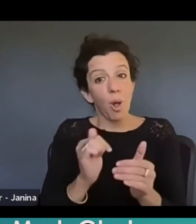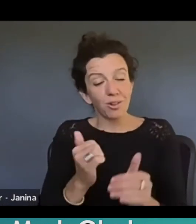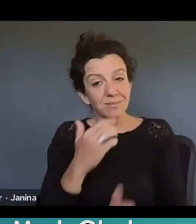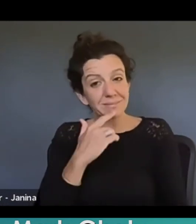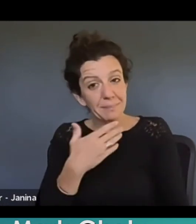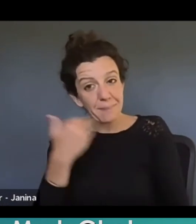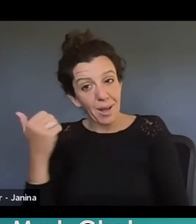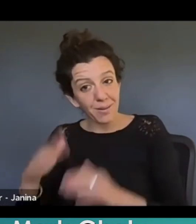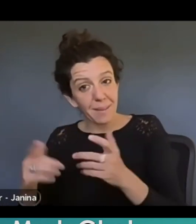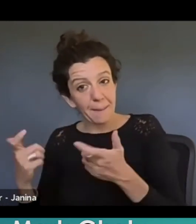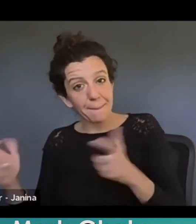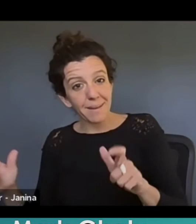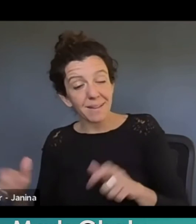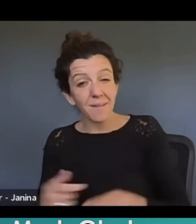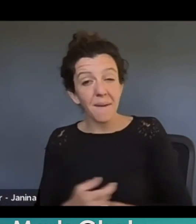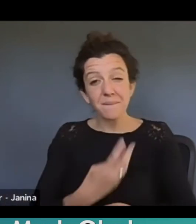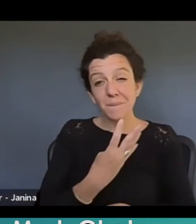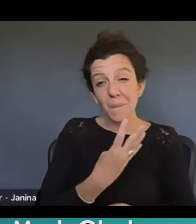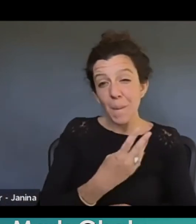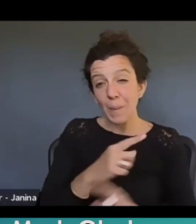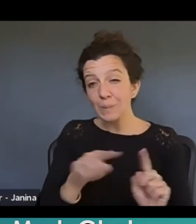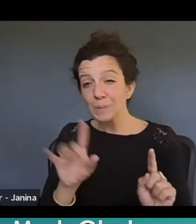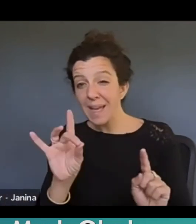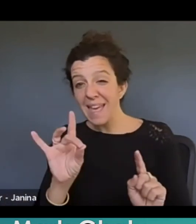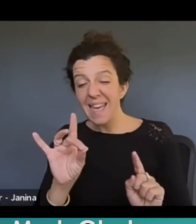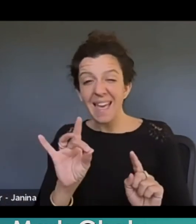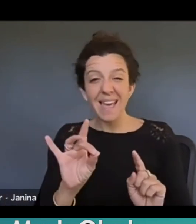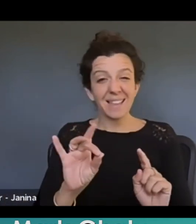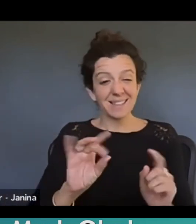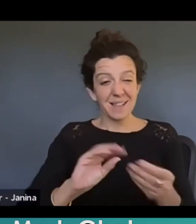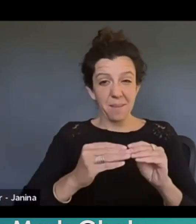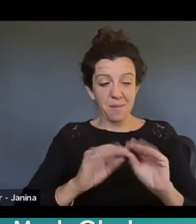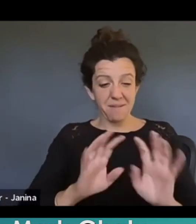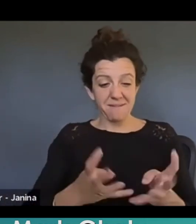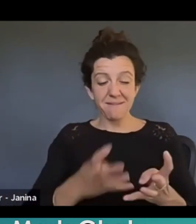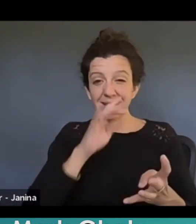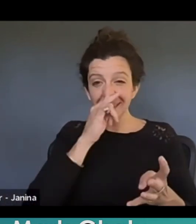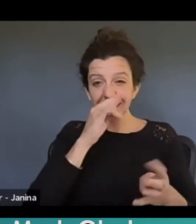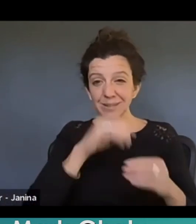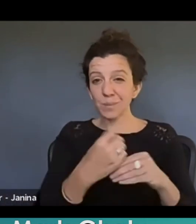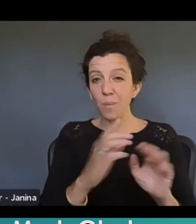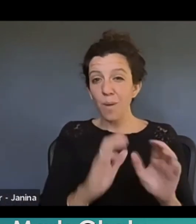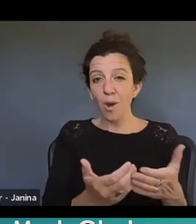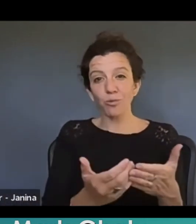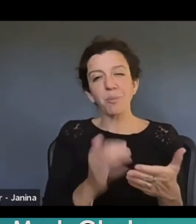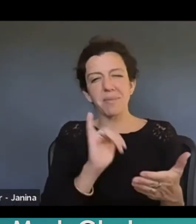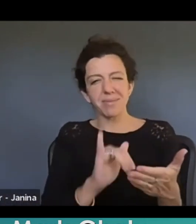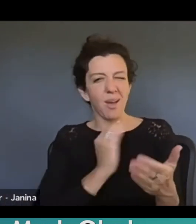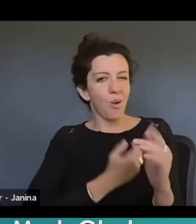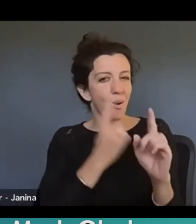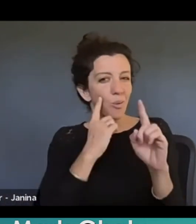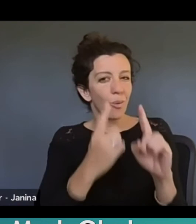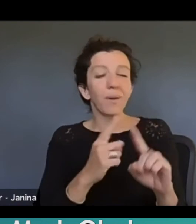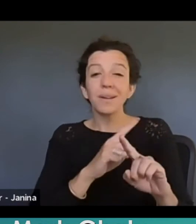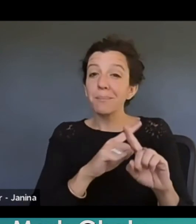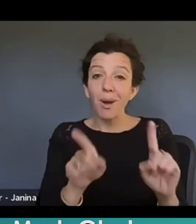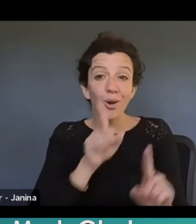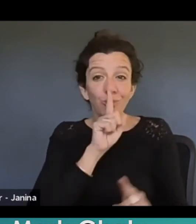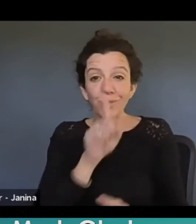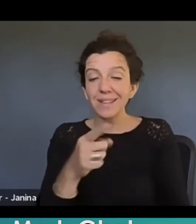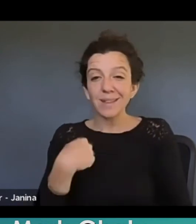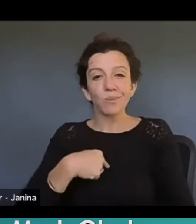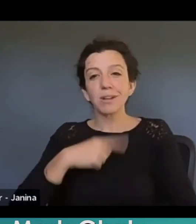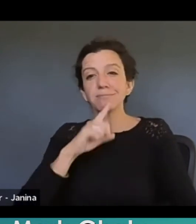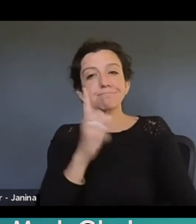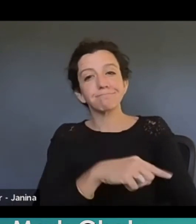people big is sort of the size that we look for. But we know that each school district is going to work with their local